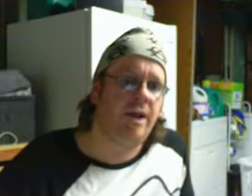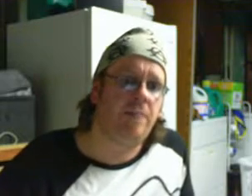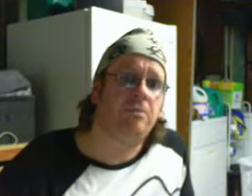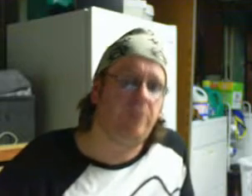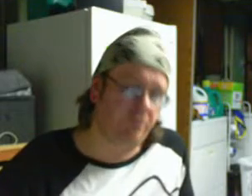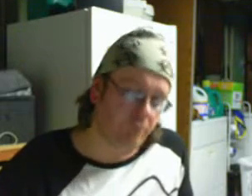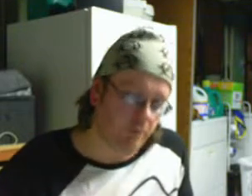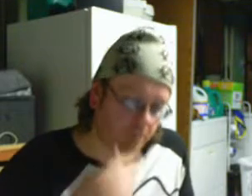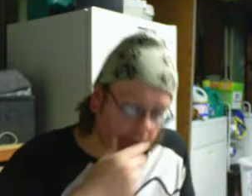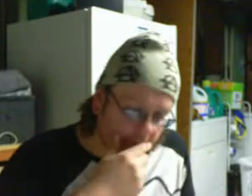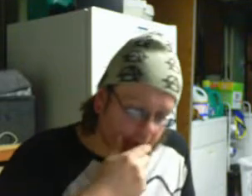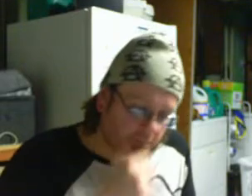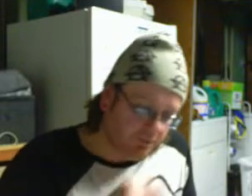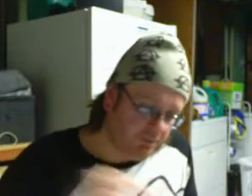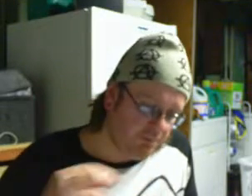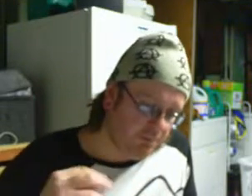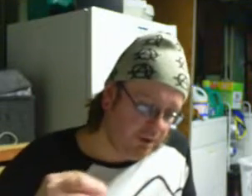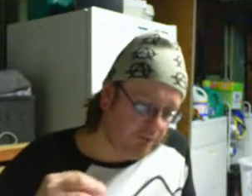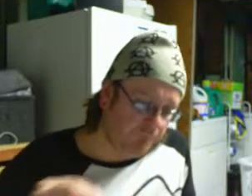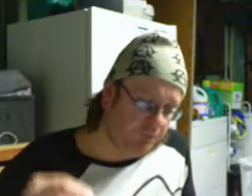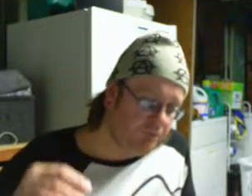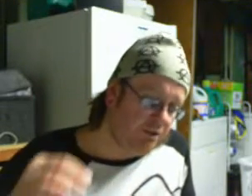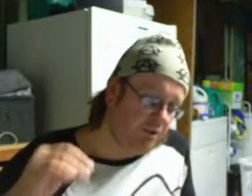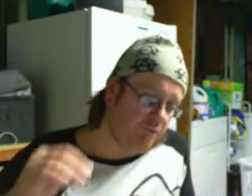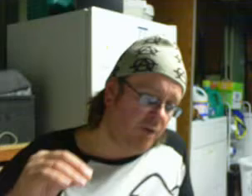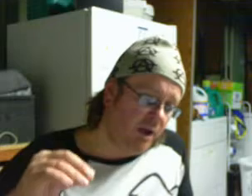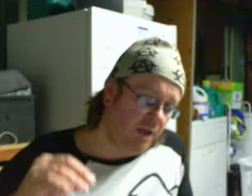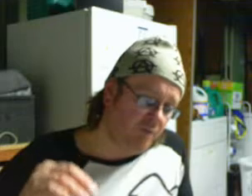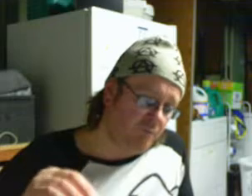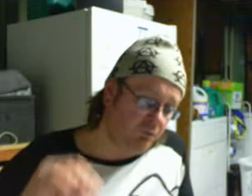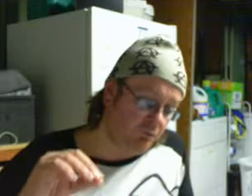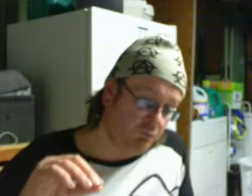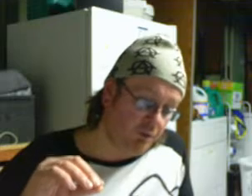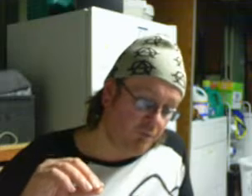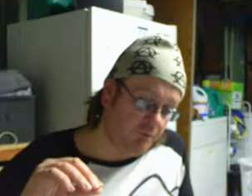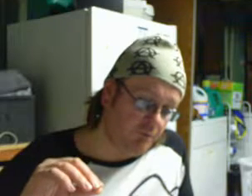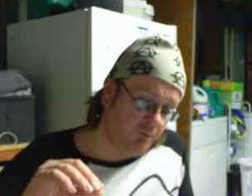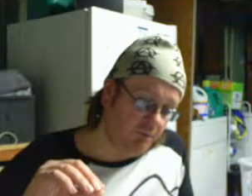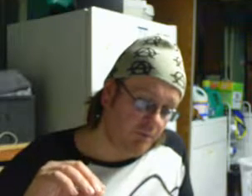to Israel. Let's skip ahead to 1 Kings 5, verse 20 first.